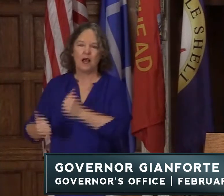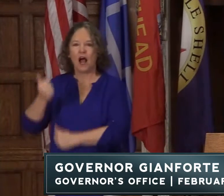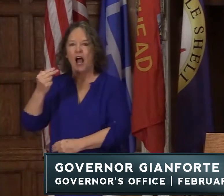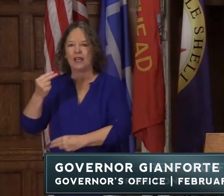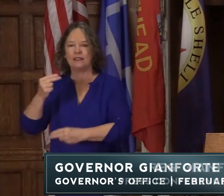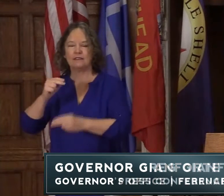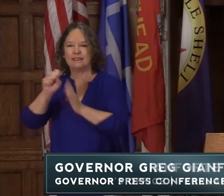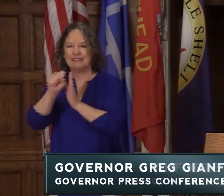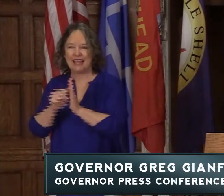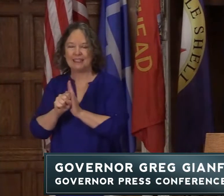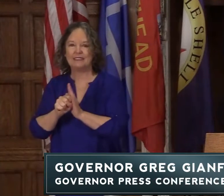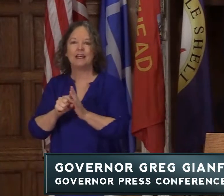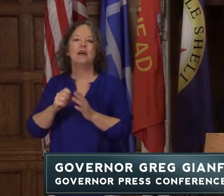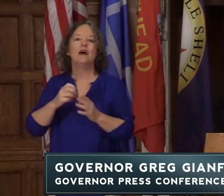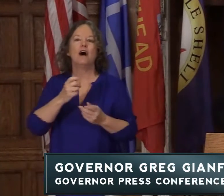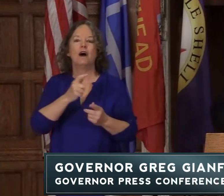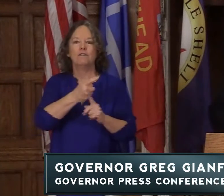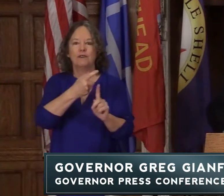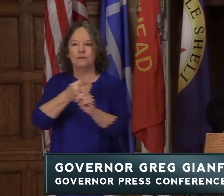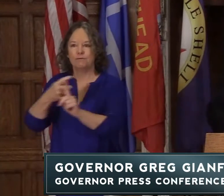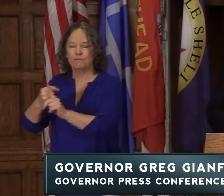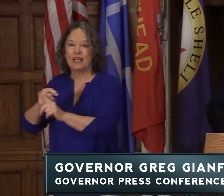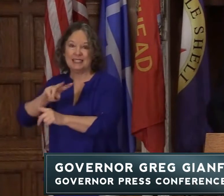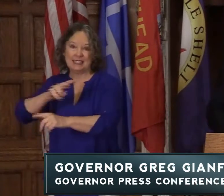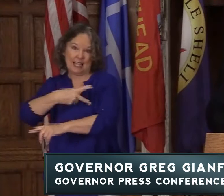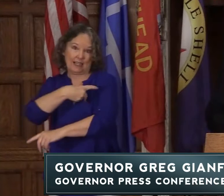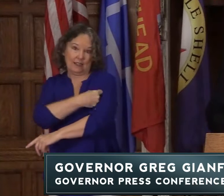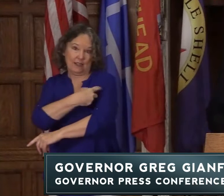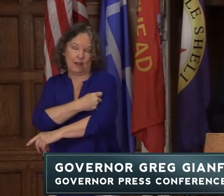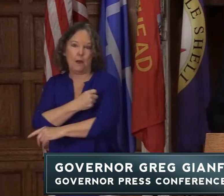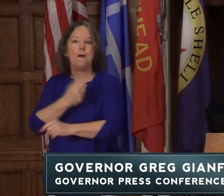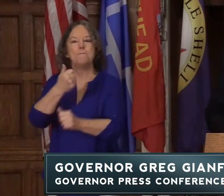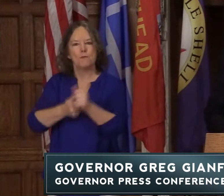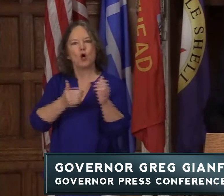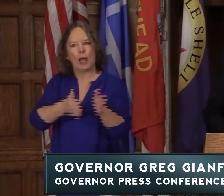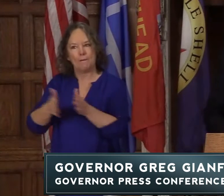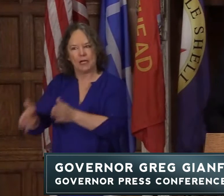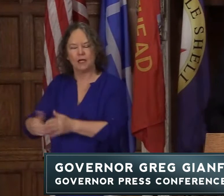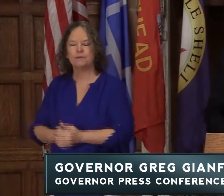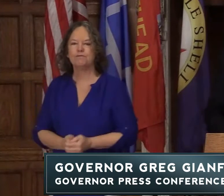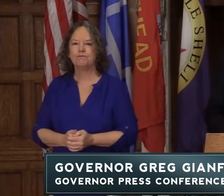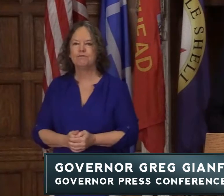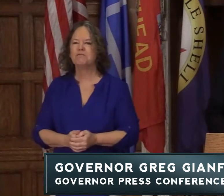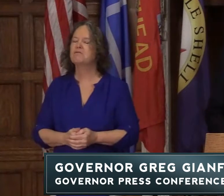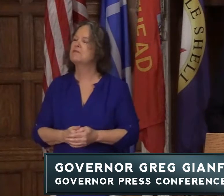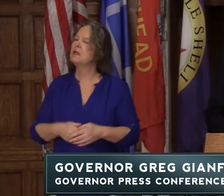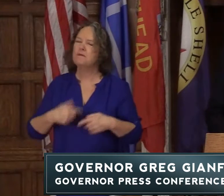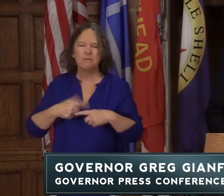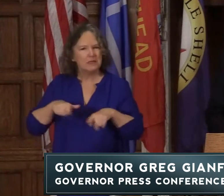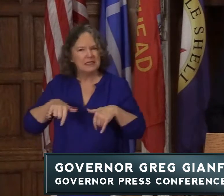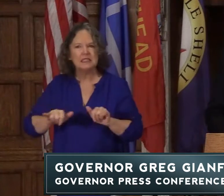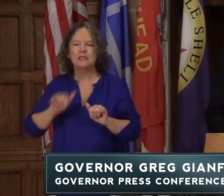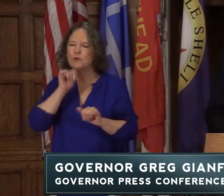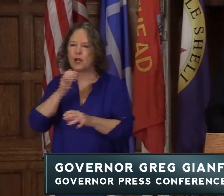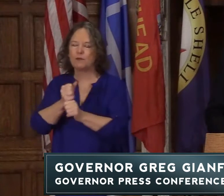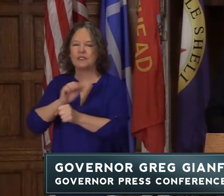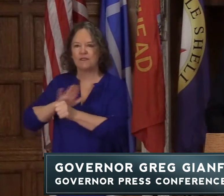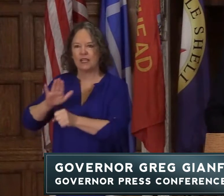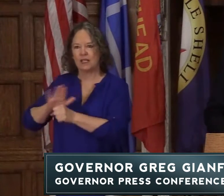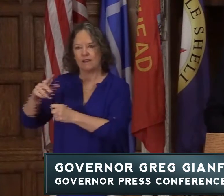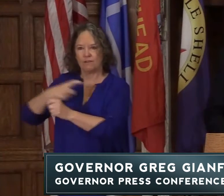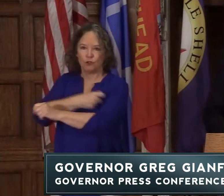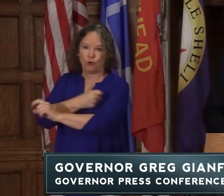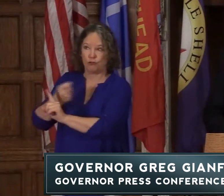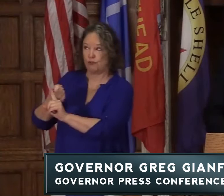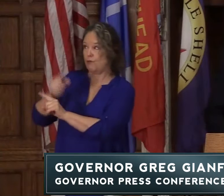doses administered per capita. Despite the great progress we're making, we aren't receiving adequate doses from the federal